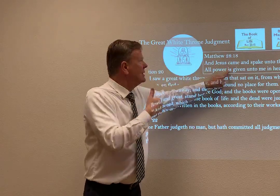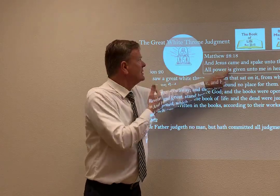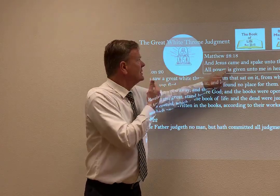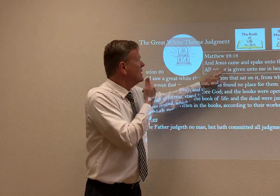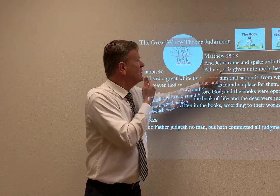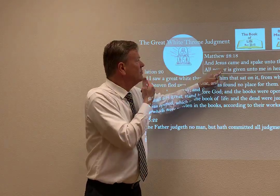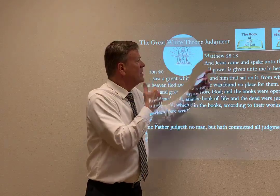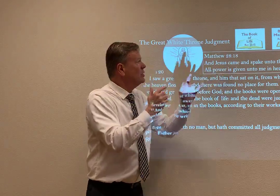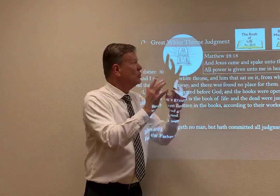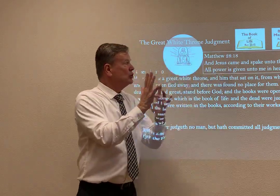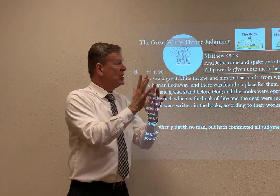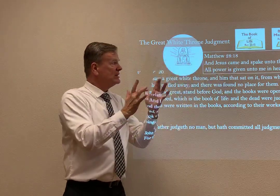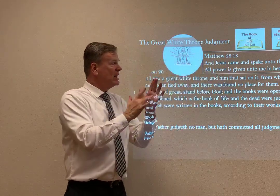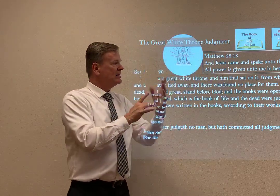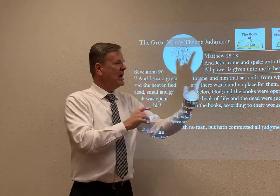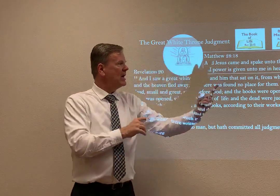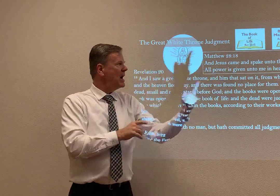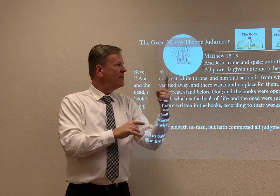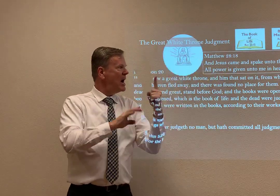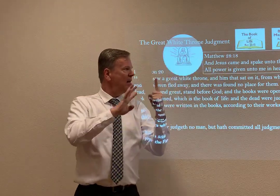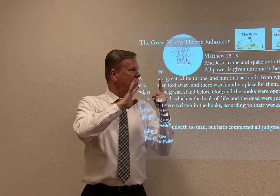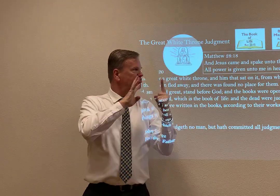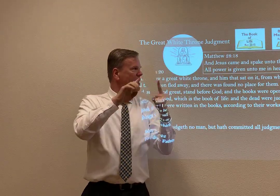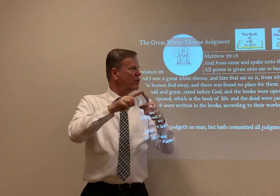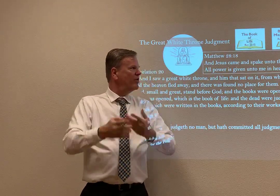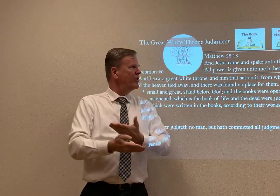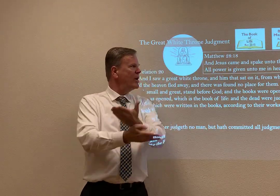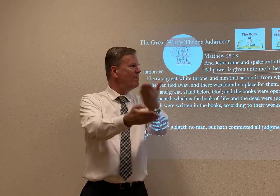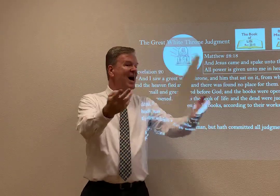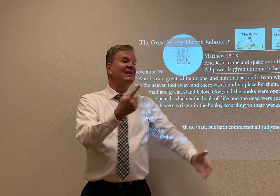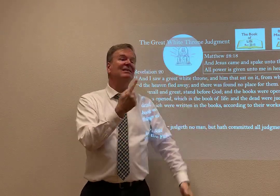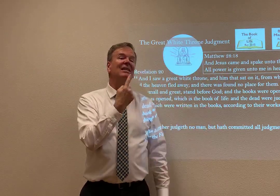Oh, I missed that. It says, and Jesus came and spake unto them, saying,